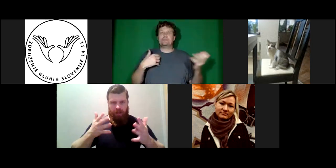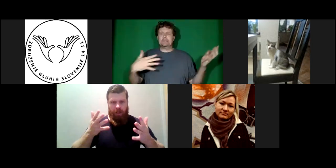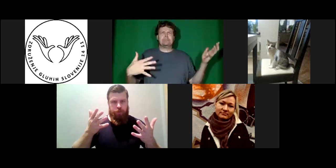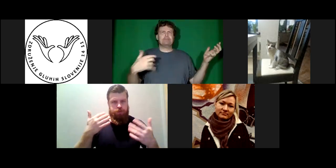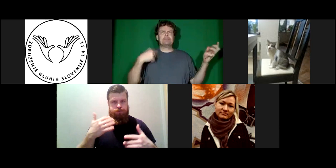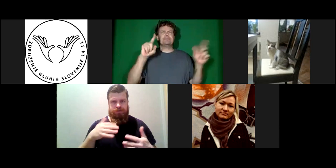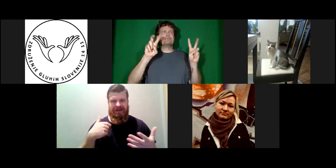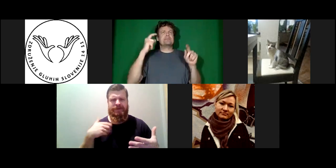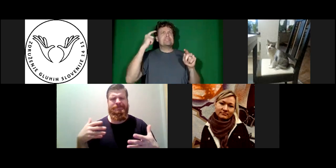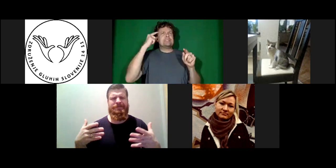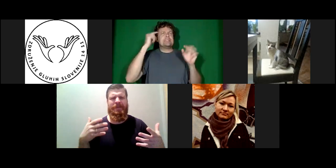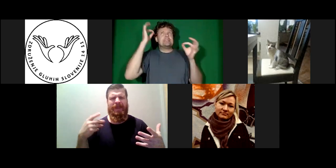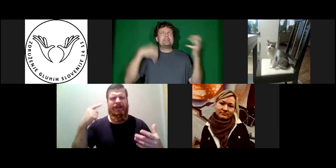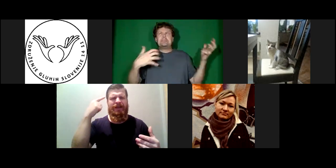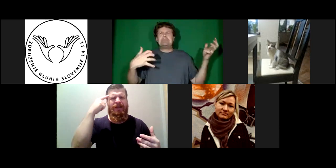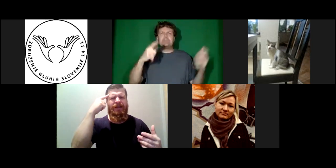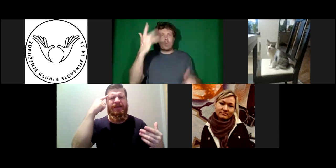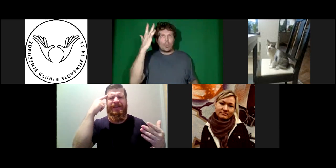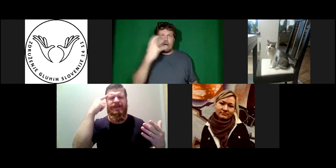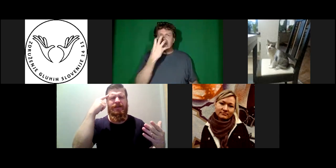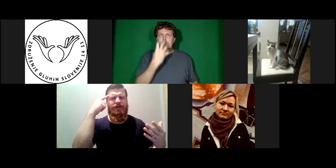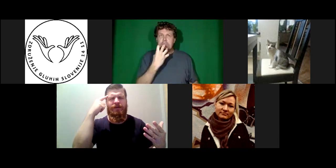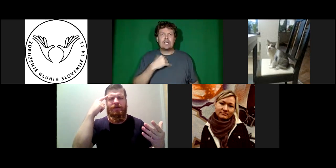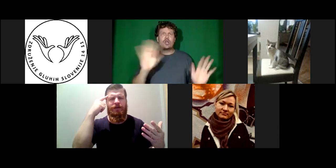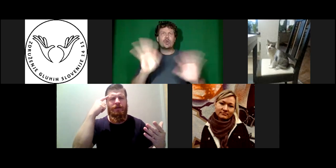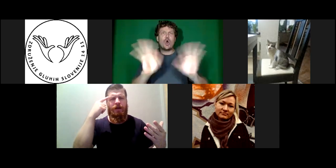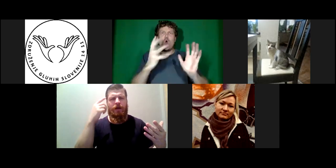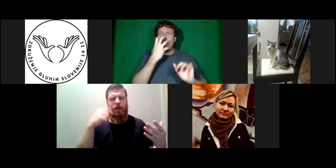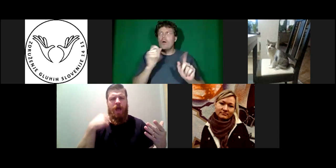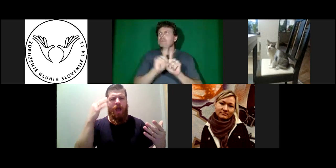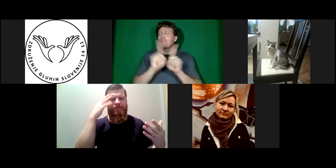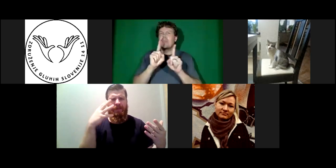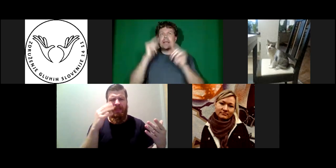about your facial expressions, every muscle in your body.